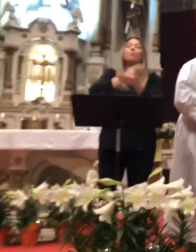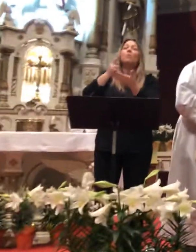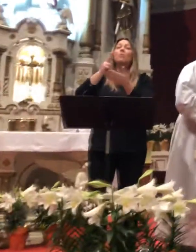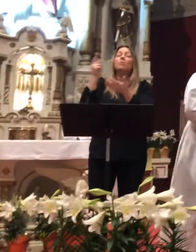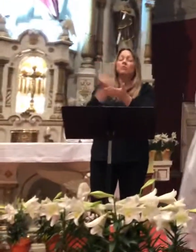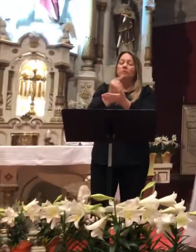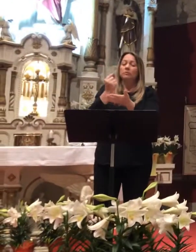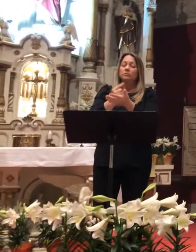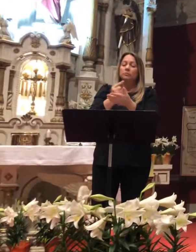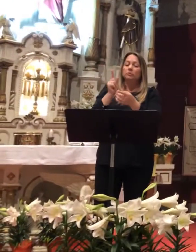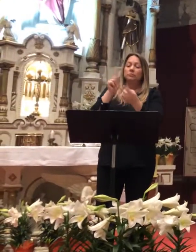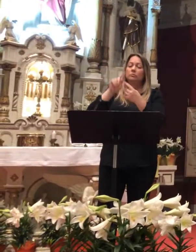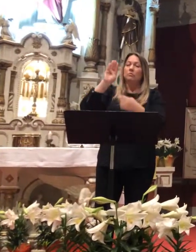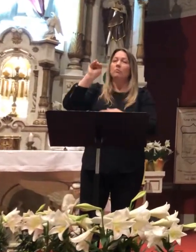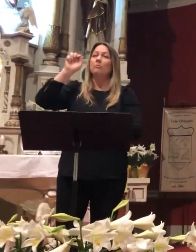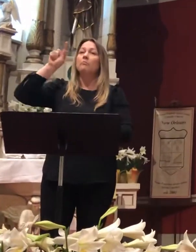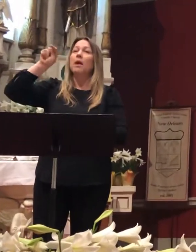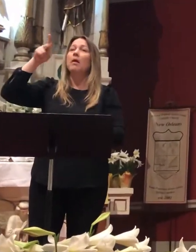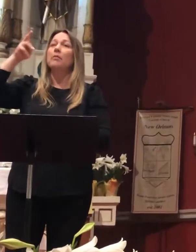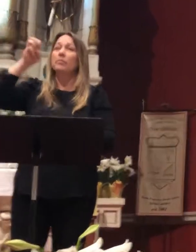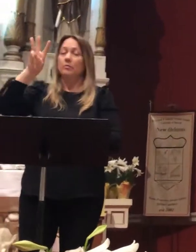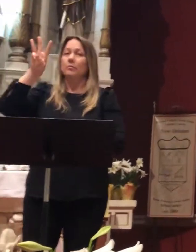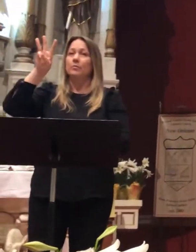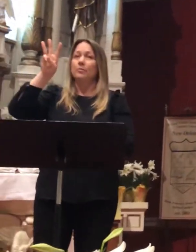Gospel according to Matthew.